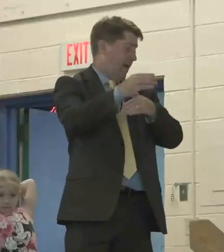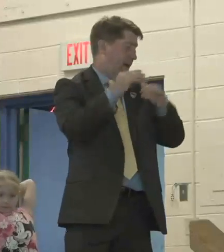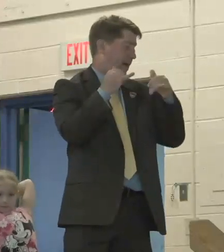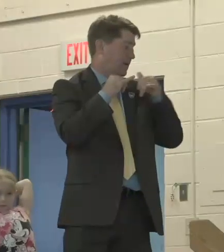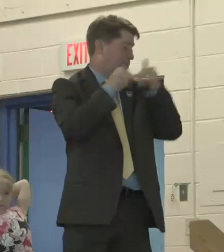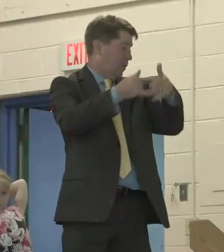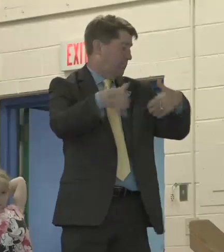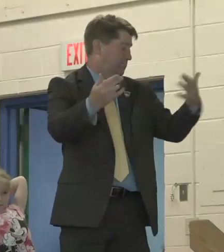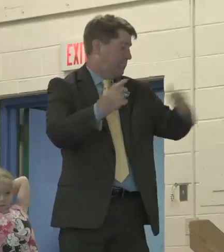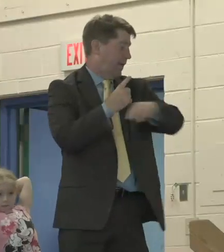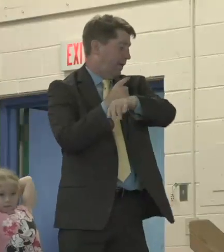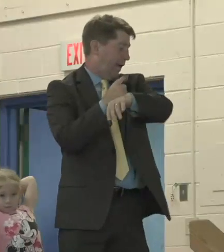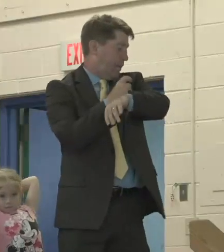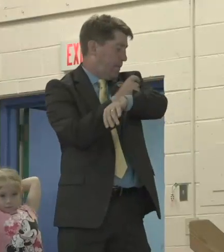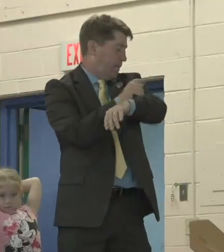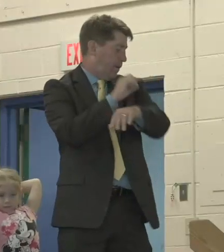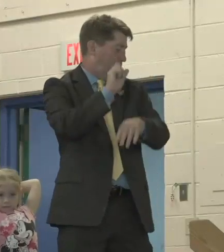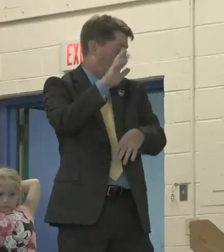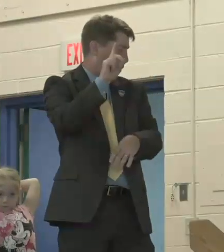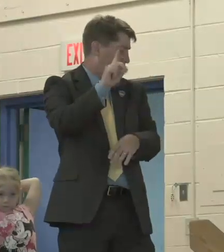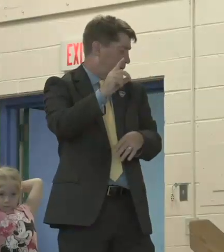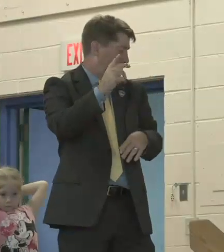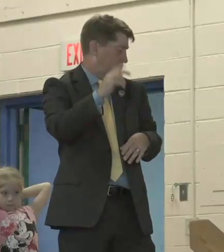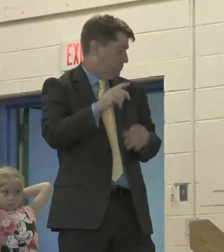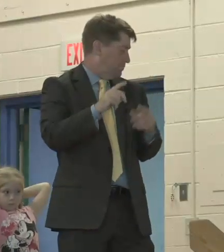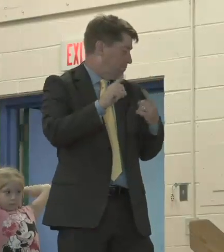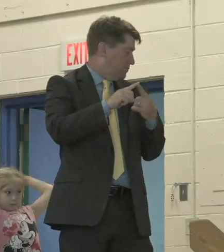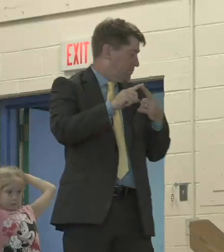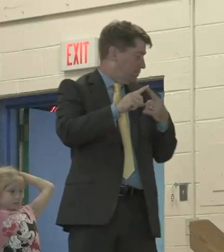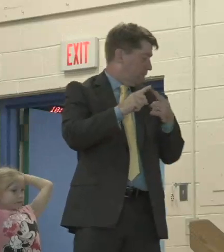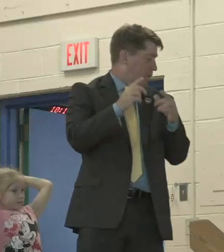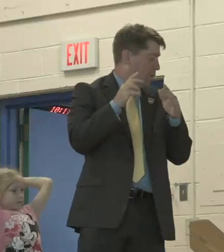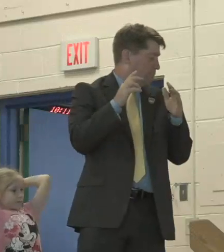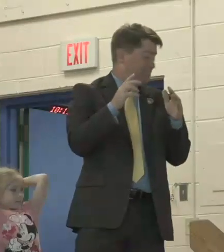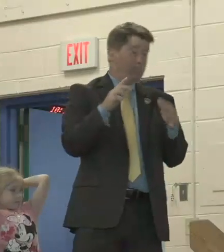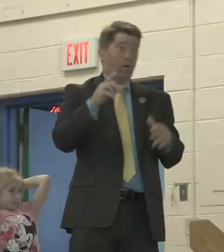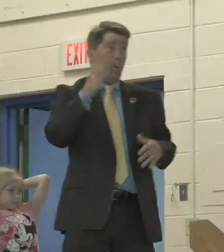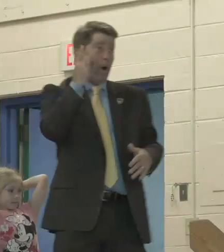The next award is the Caterpillar Award